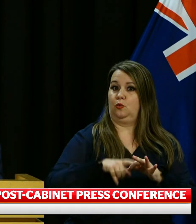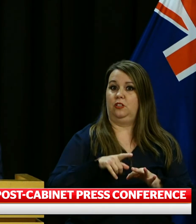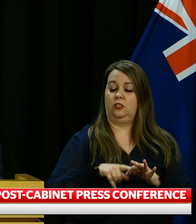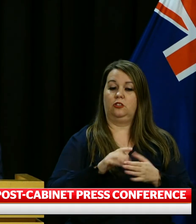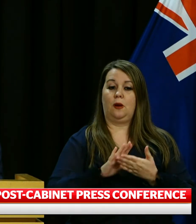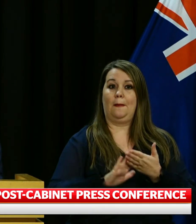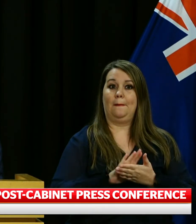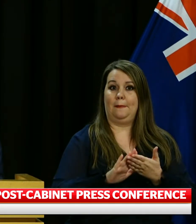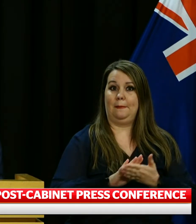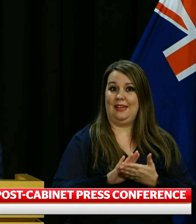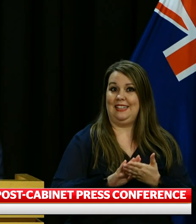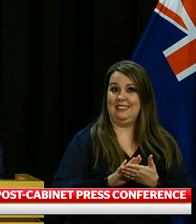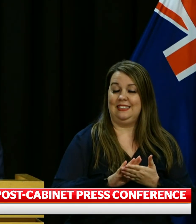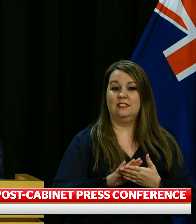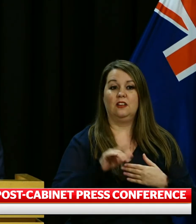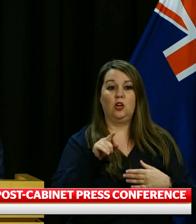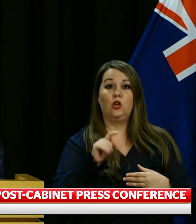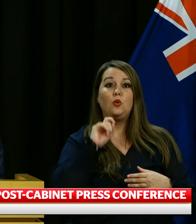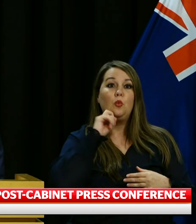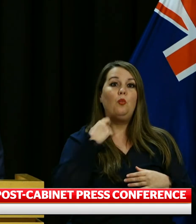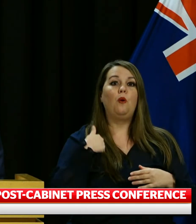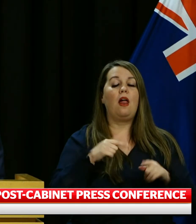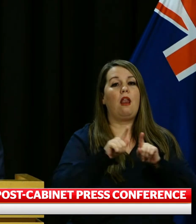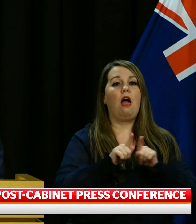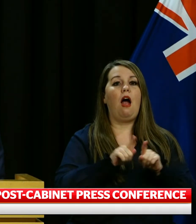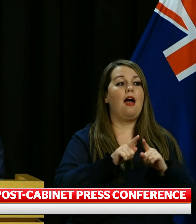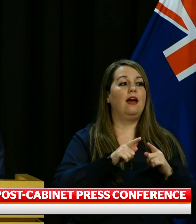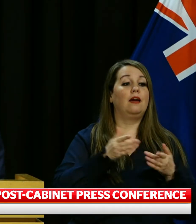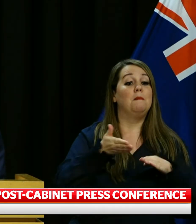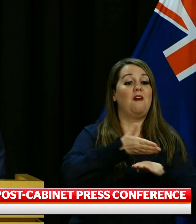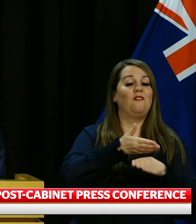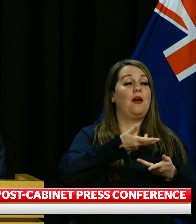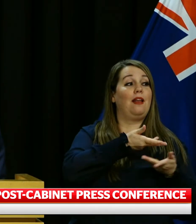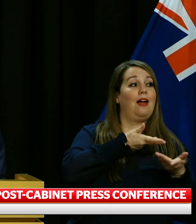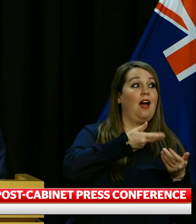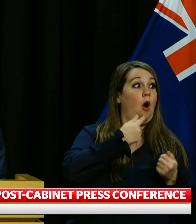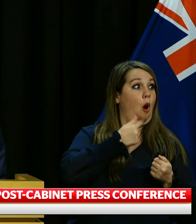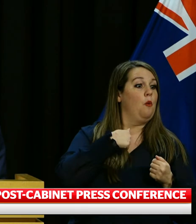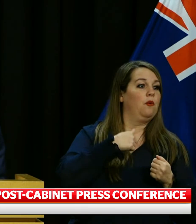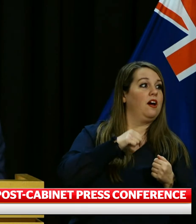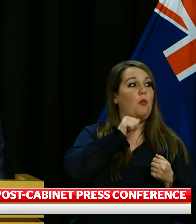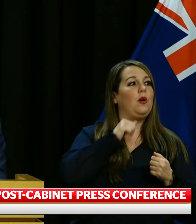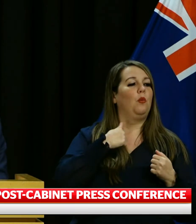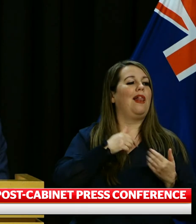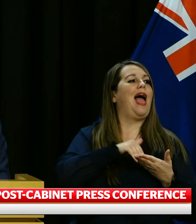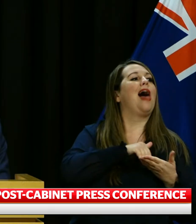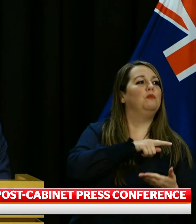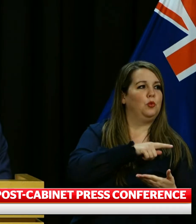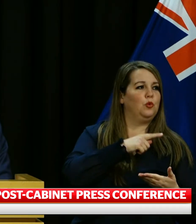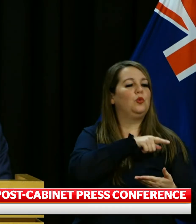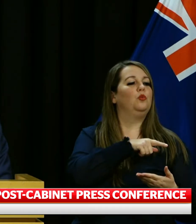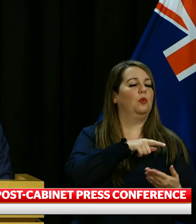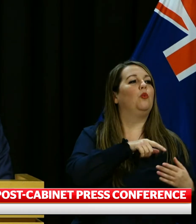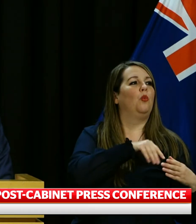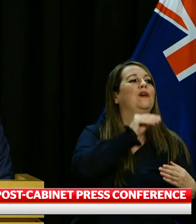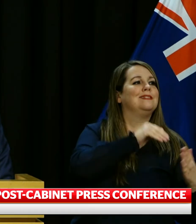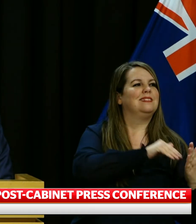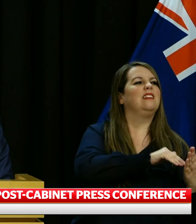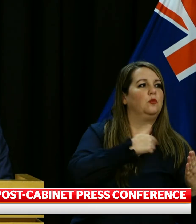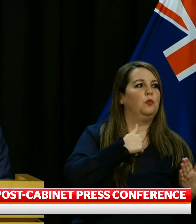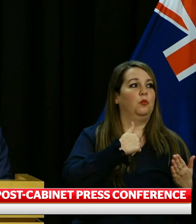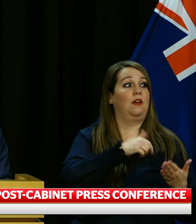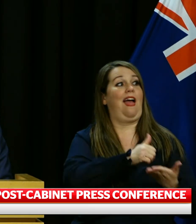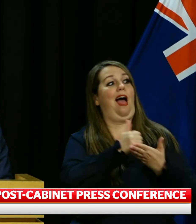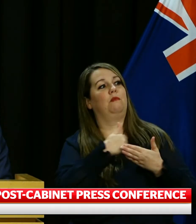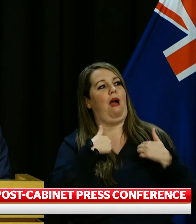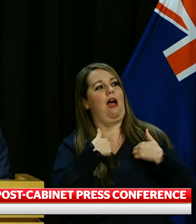to win a seat? It's not something we've done in the past, and it's not something that I've considered. Prime Minister, what's been the process like for you putting together